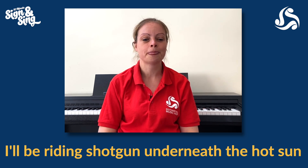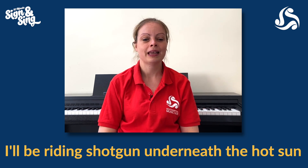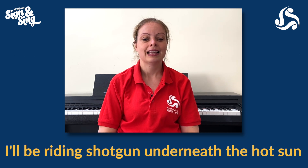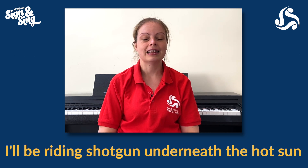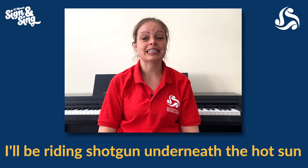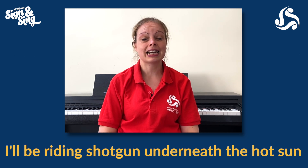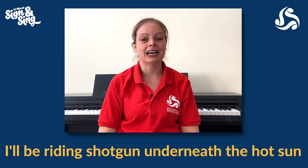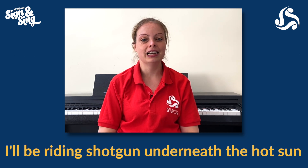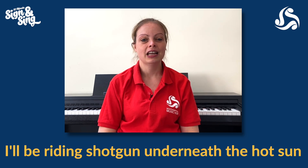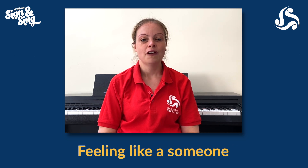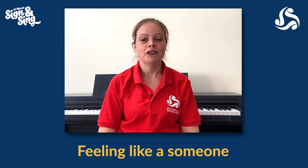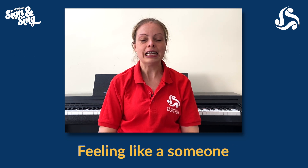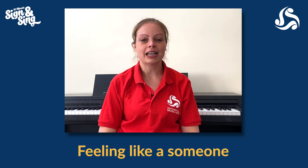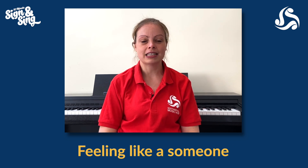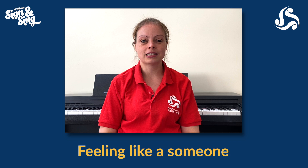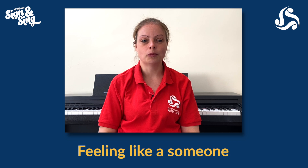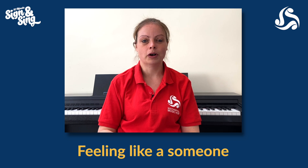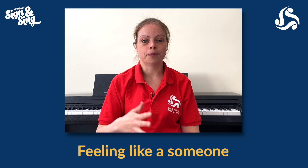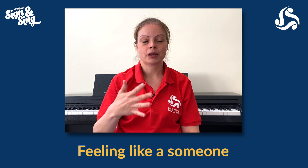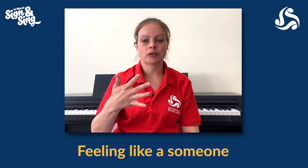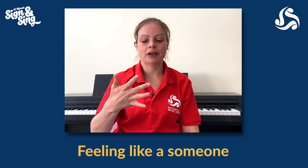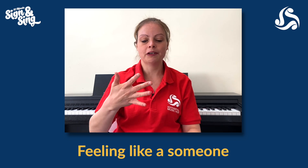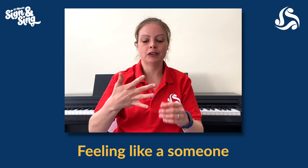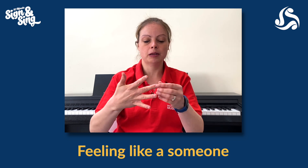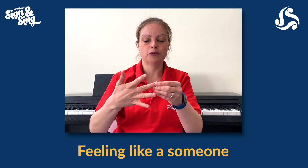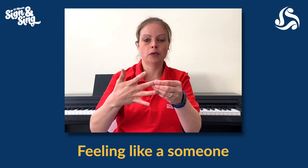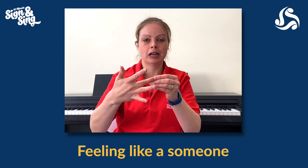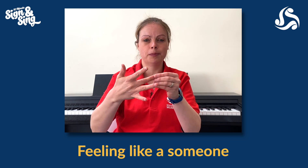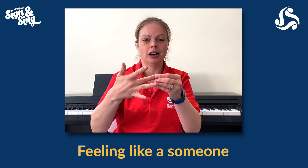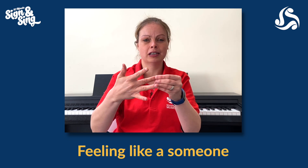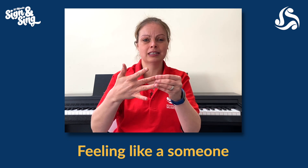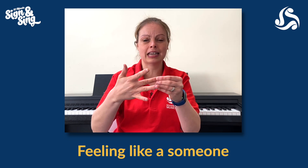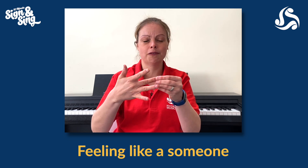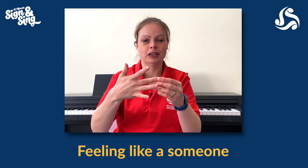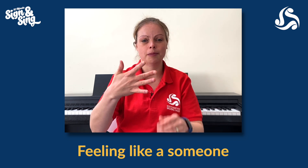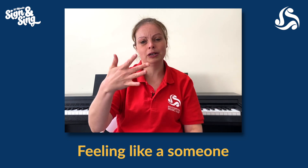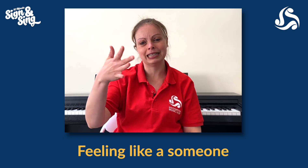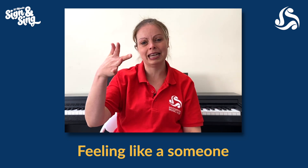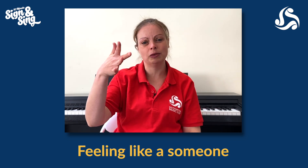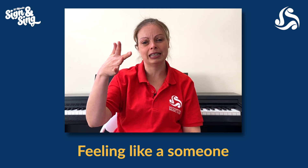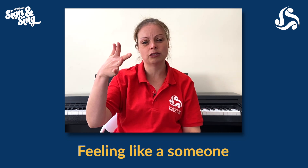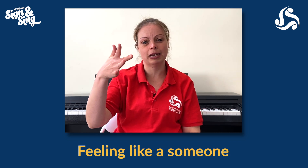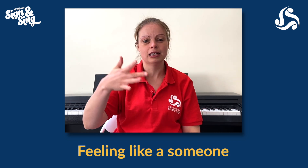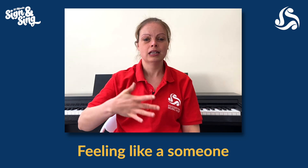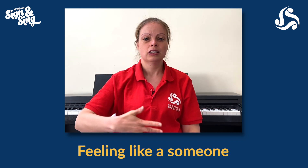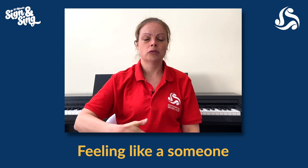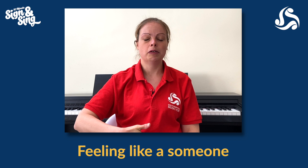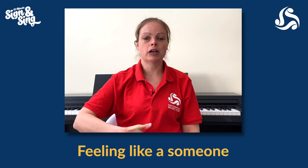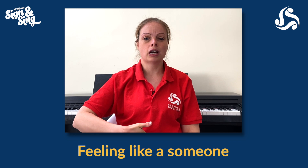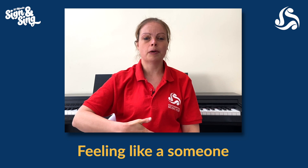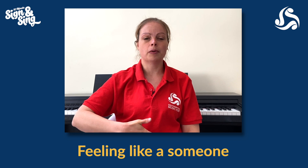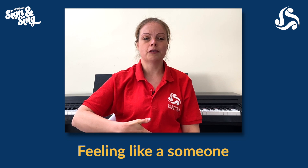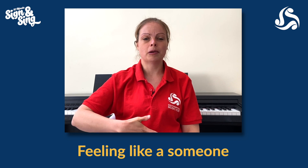there. Then the second line, feeling like a someone. So we've had feeling before. We're going to have to put our second finger pointing inwards a little bit. So